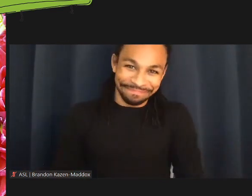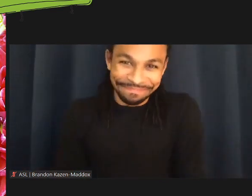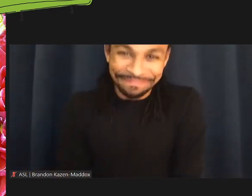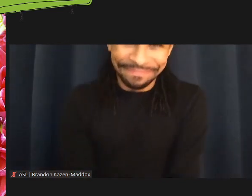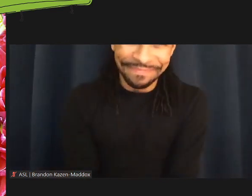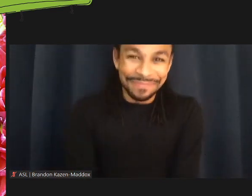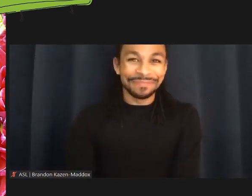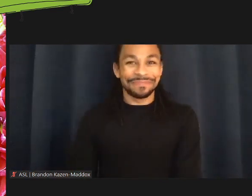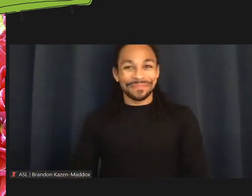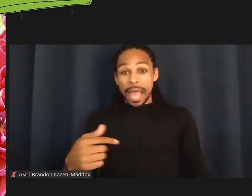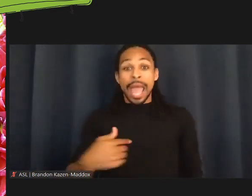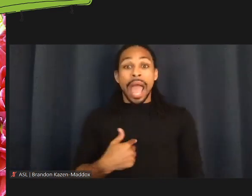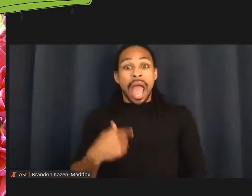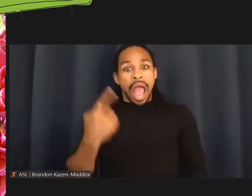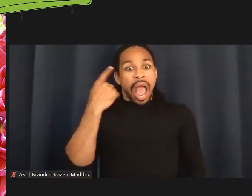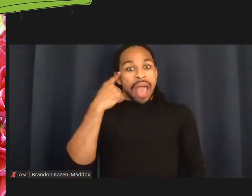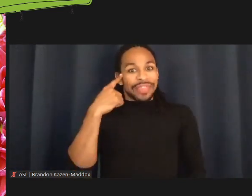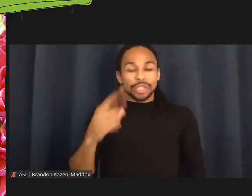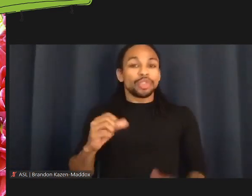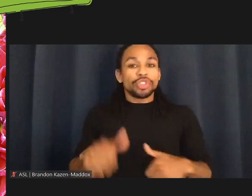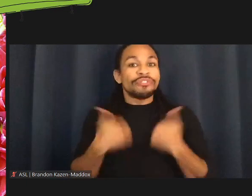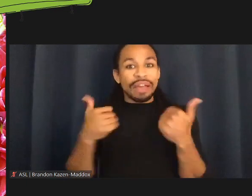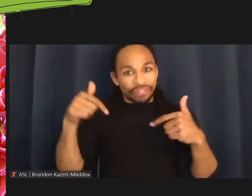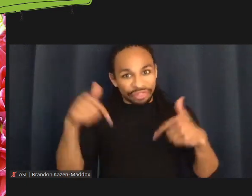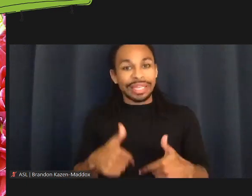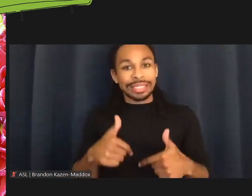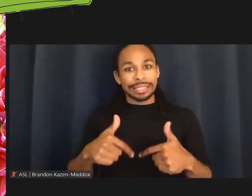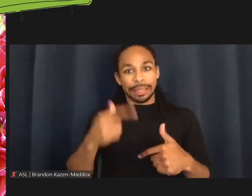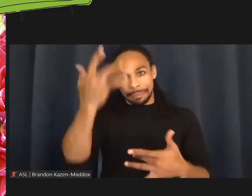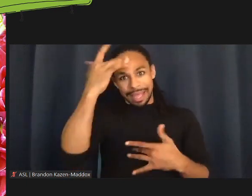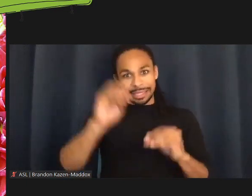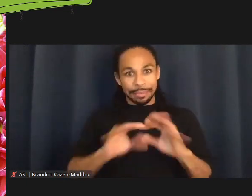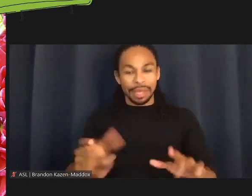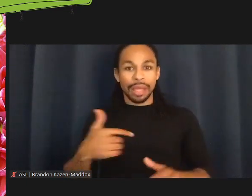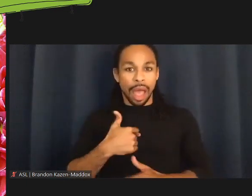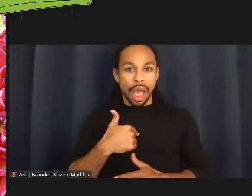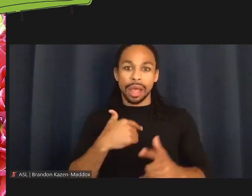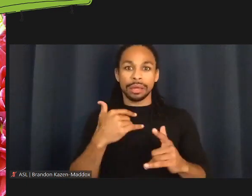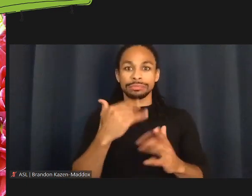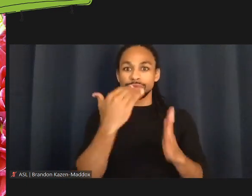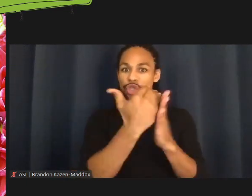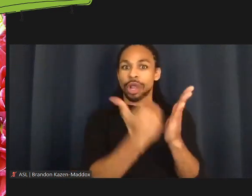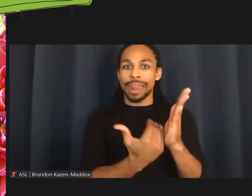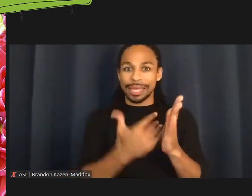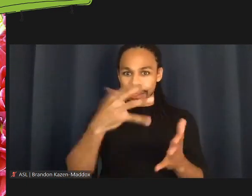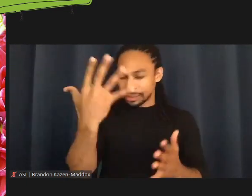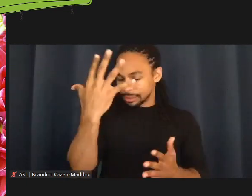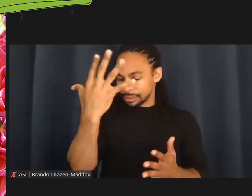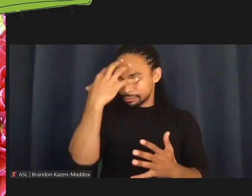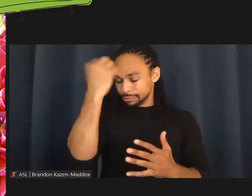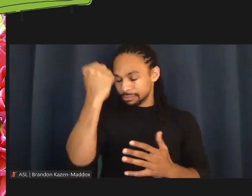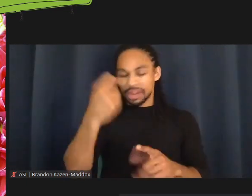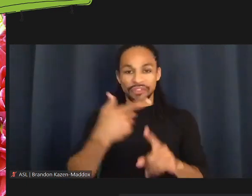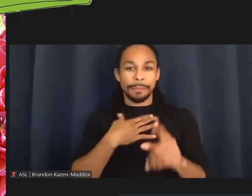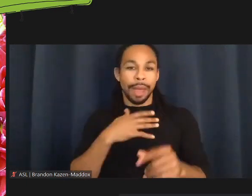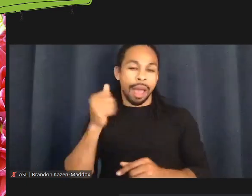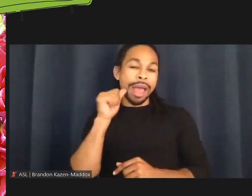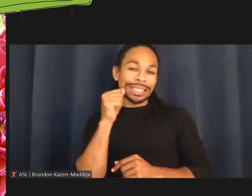I think to survive this pandemic, I took lessons from my aunties, and here's a poem for